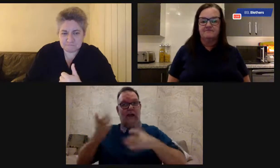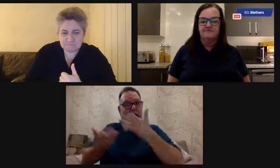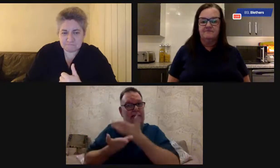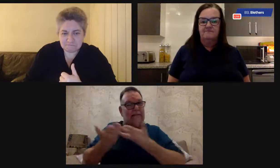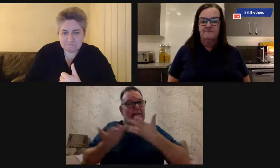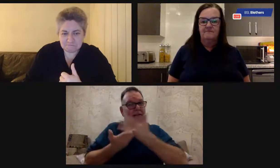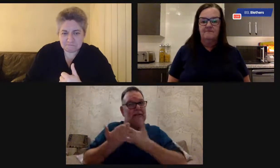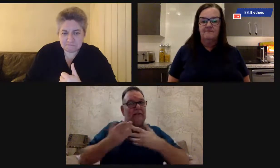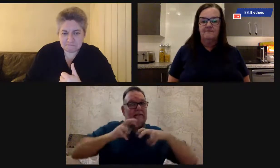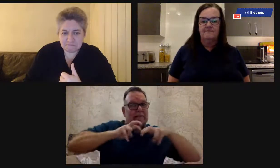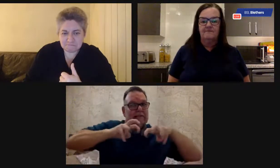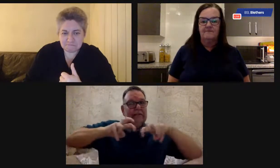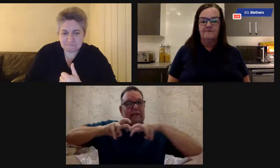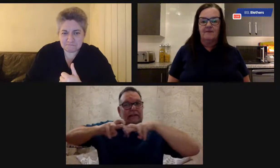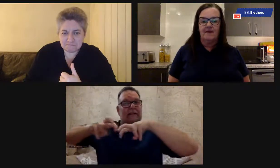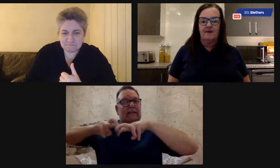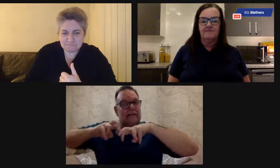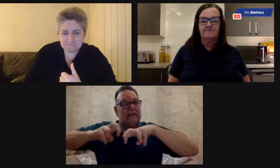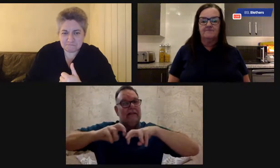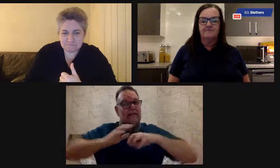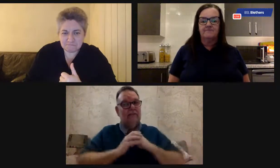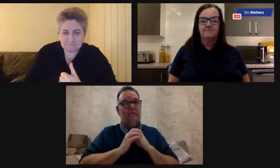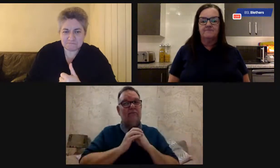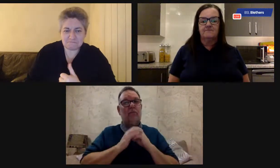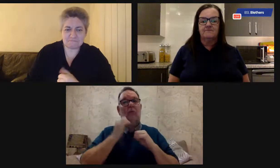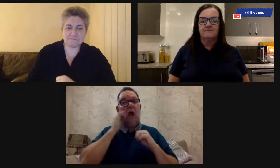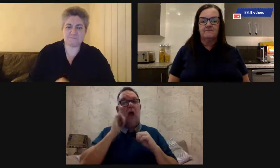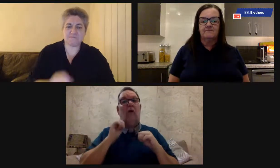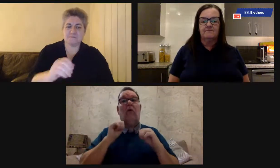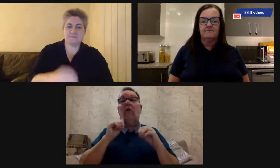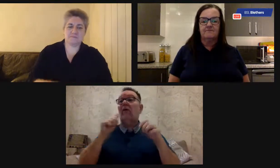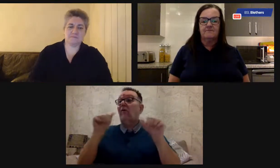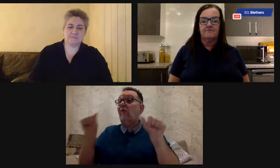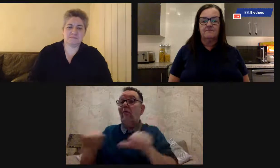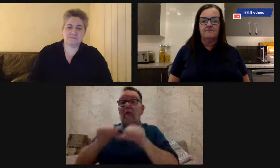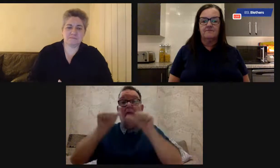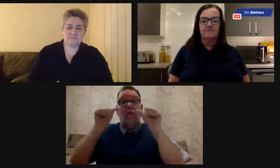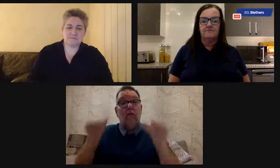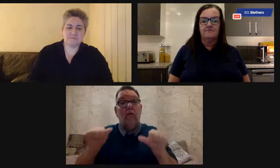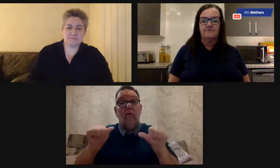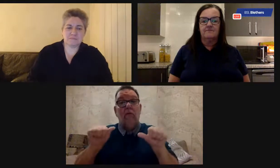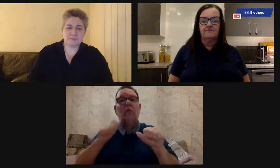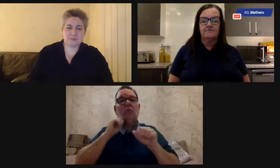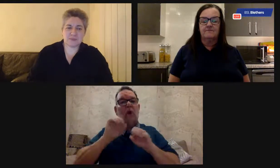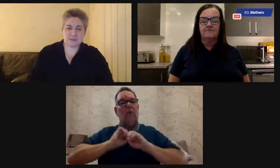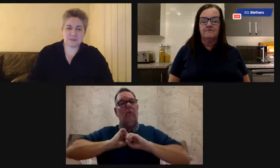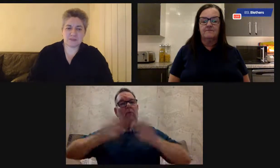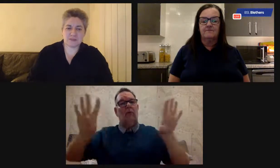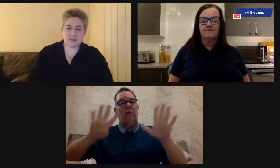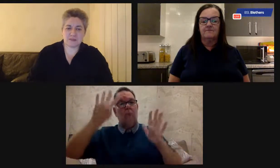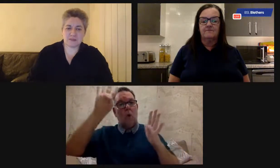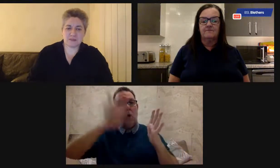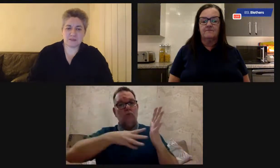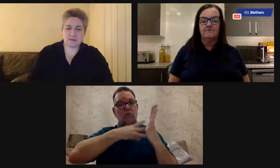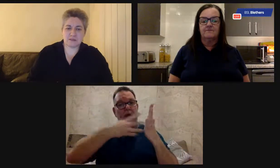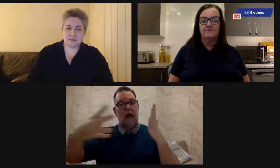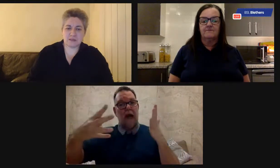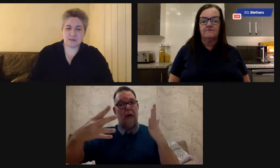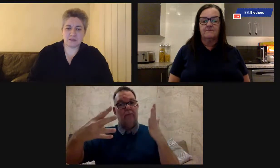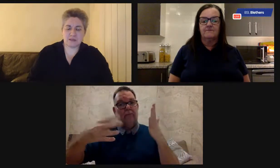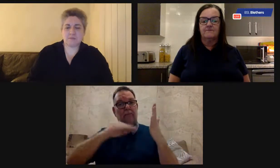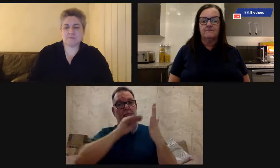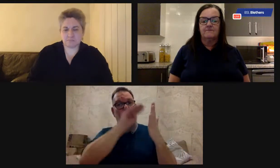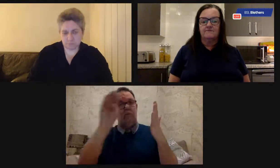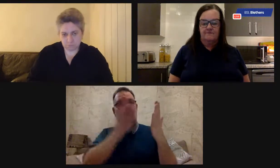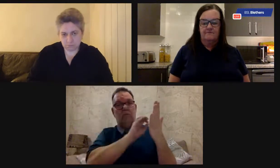of new different ideas being discussed and worked out at the moment. As soon as